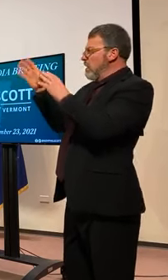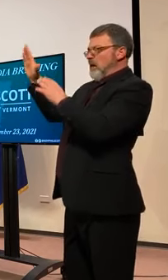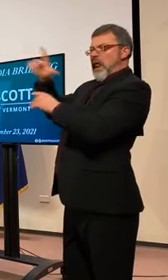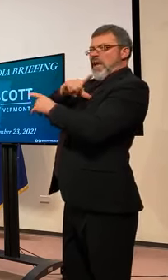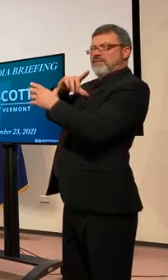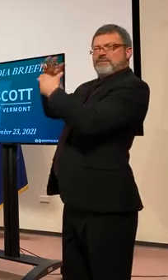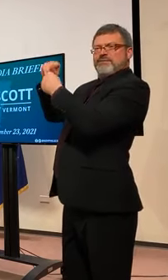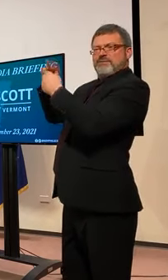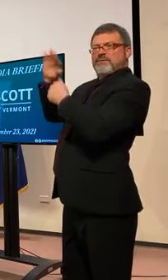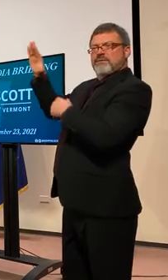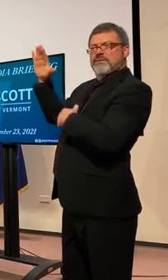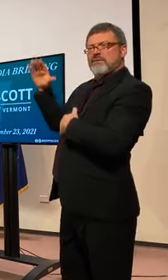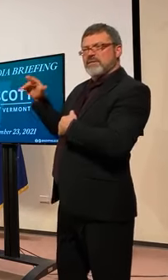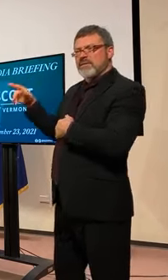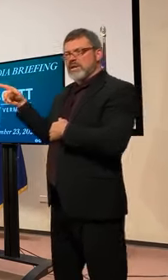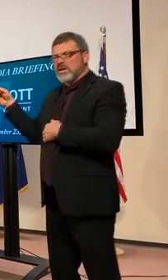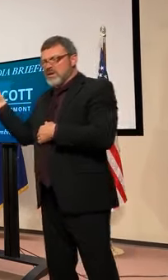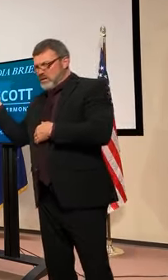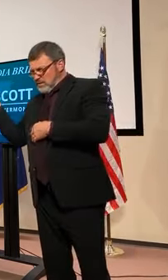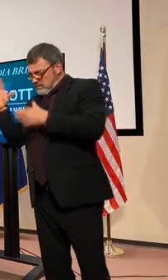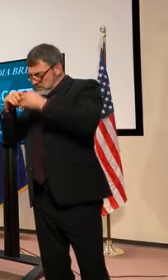Are you talking locally or nationally?